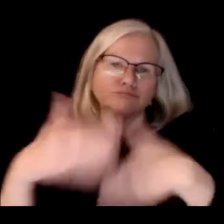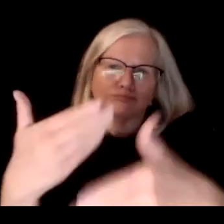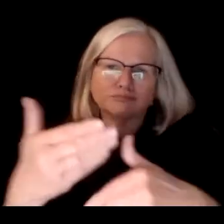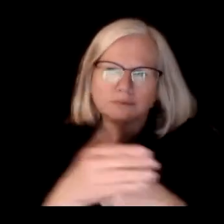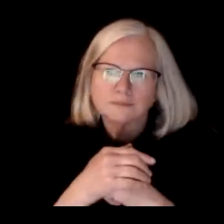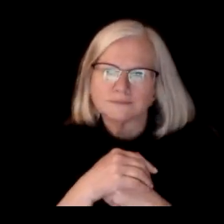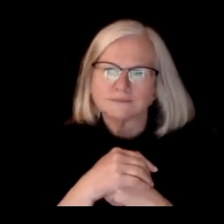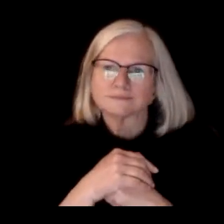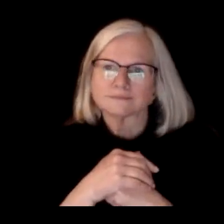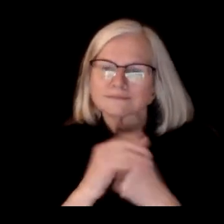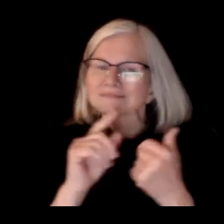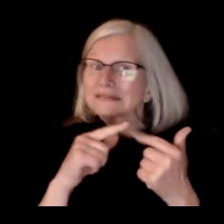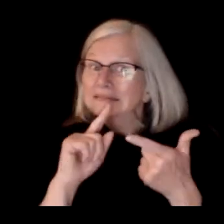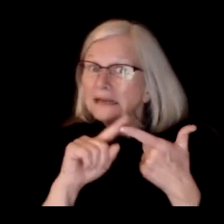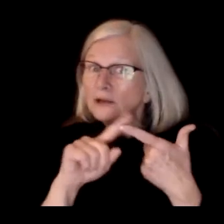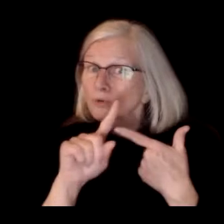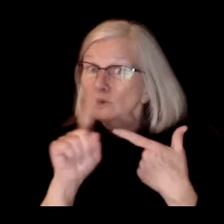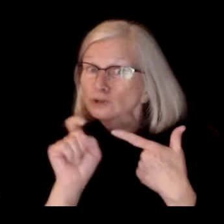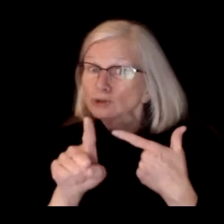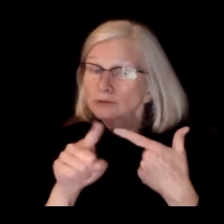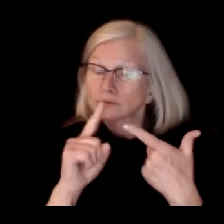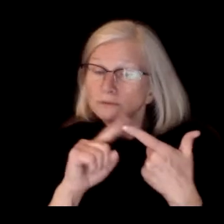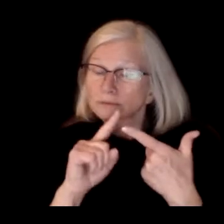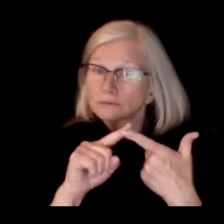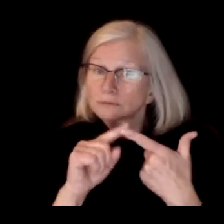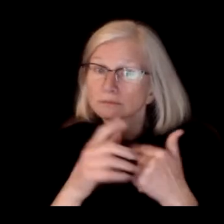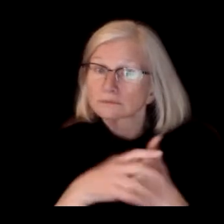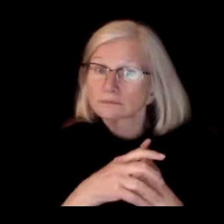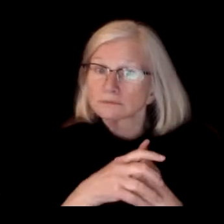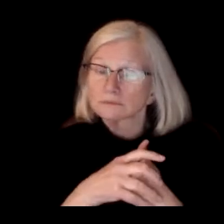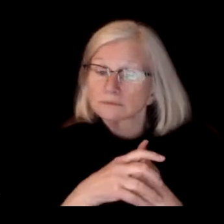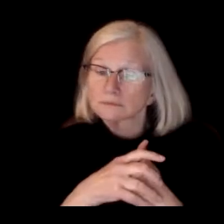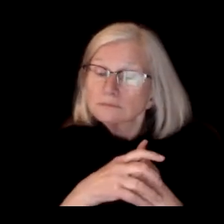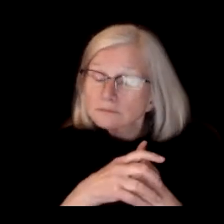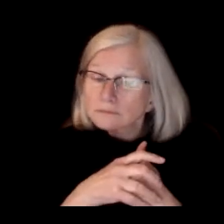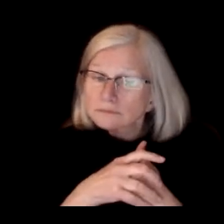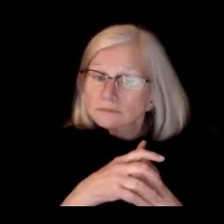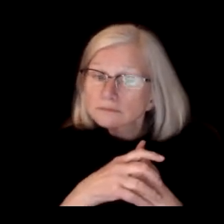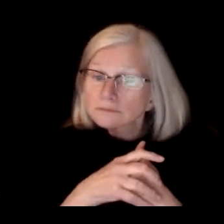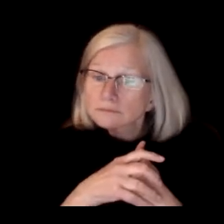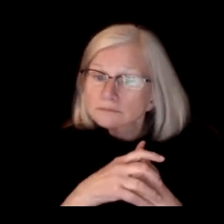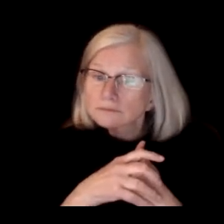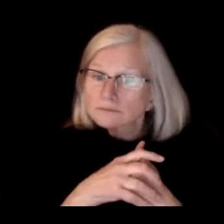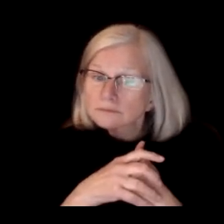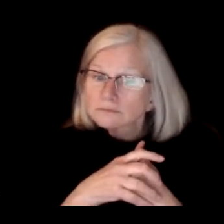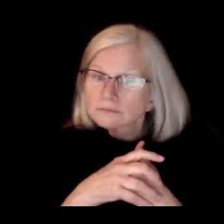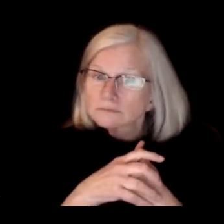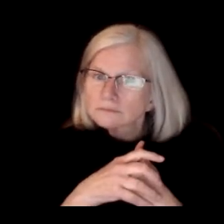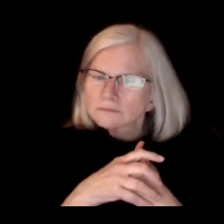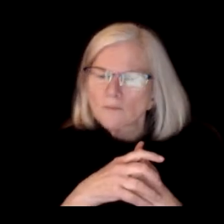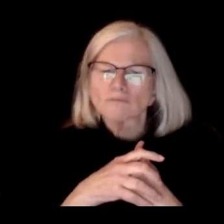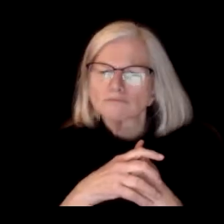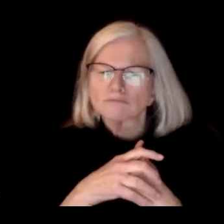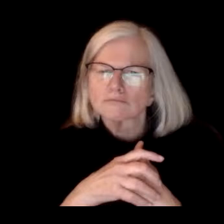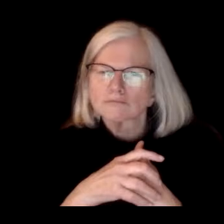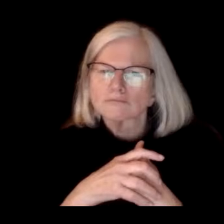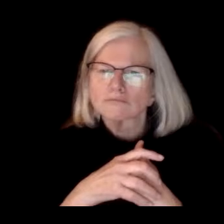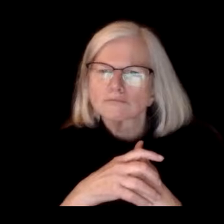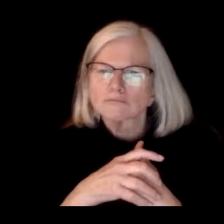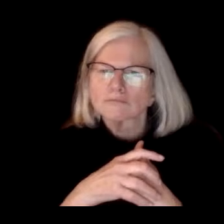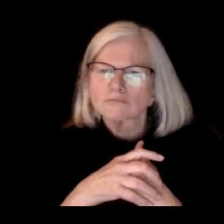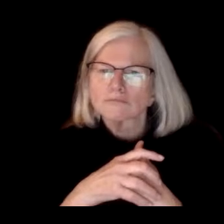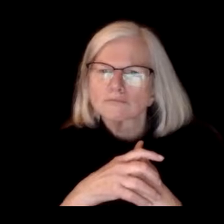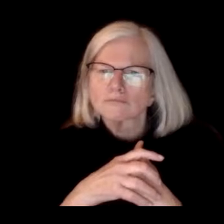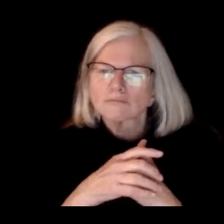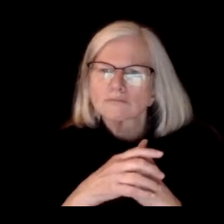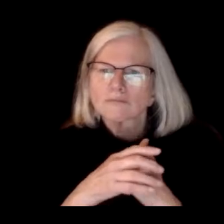with the starting assisted living, can you give a status update on the PPP program? I mean, are we reaching an odd situation now where